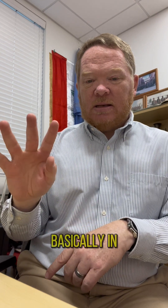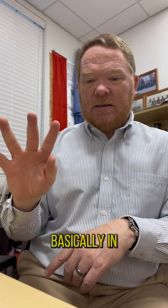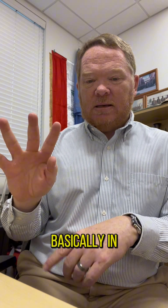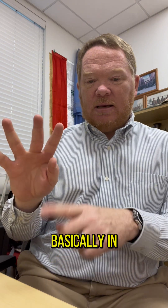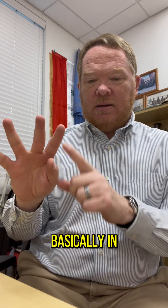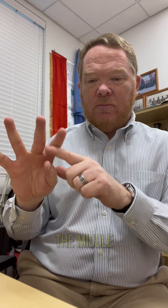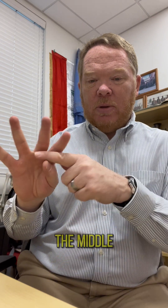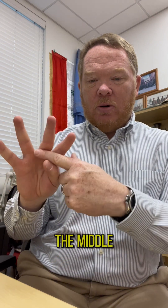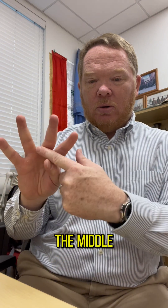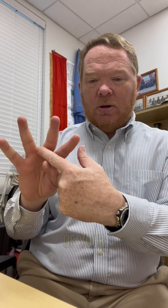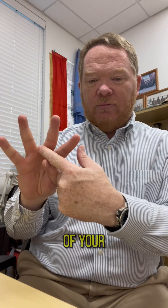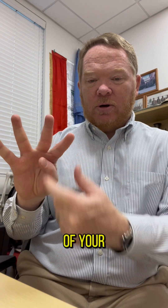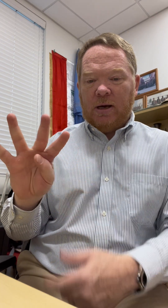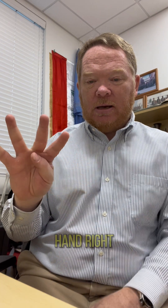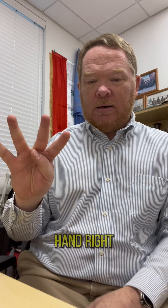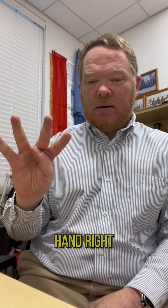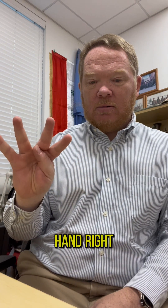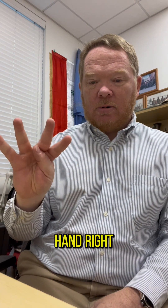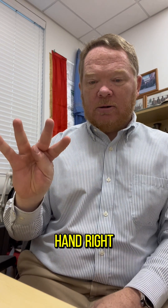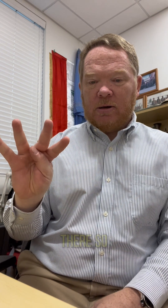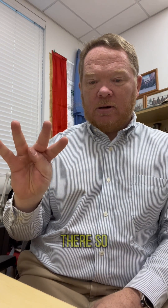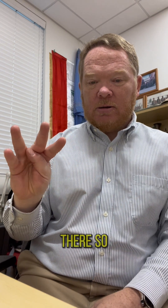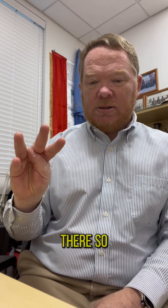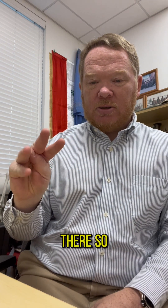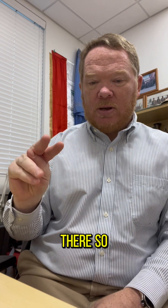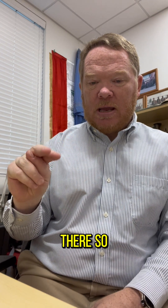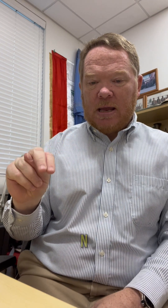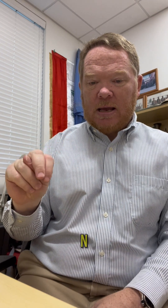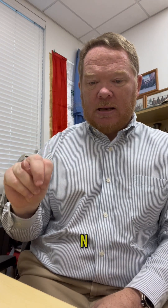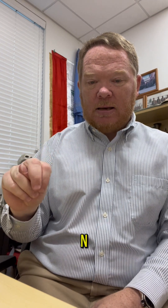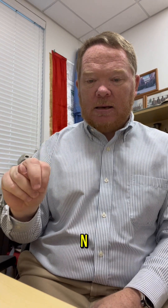basically in the middle of your hand, right there. So N.